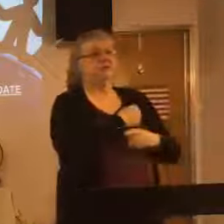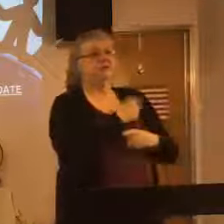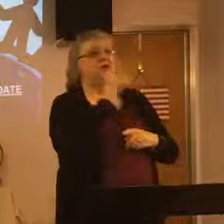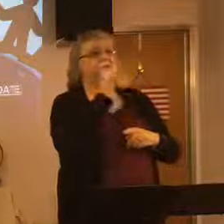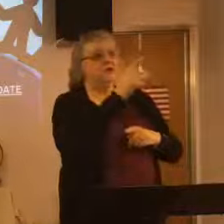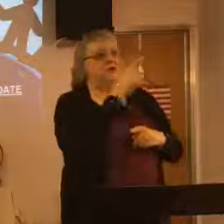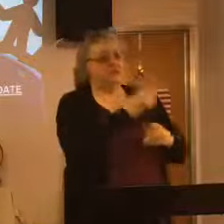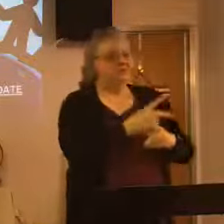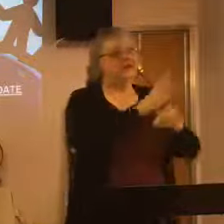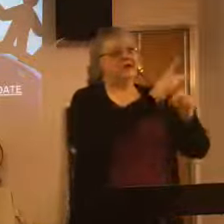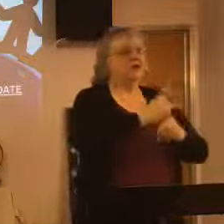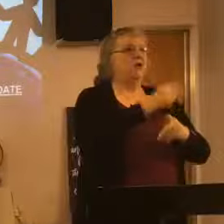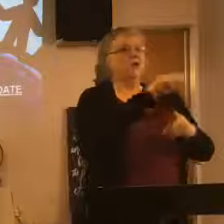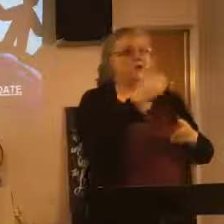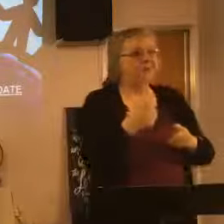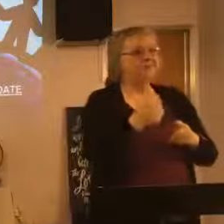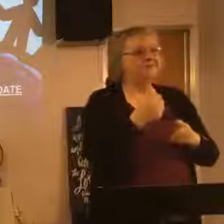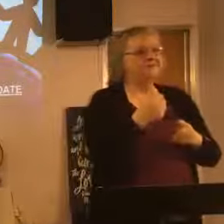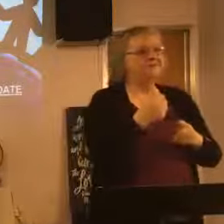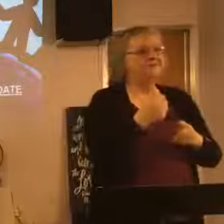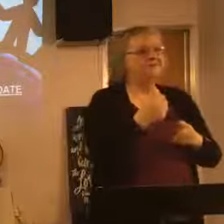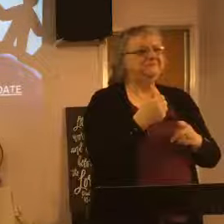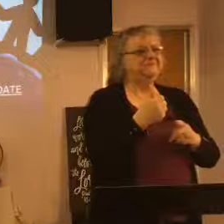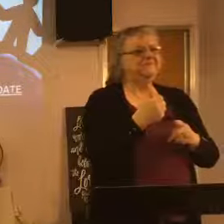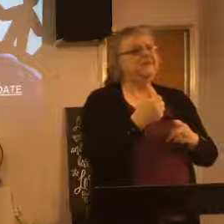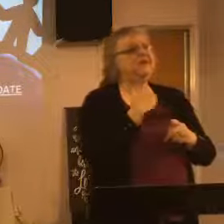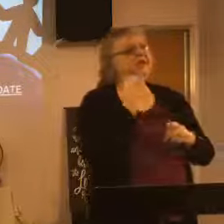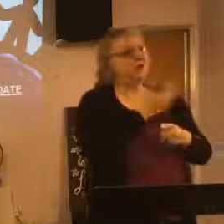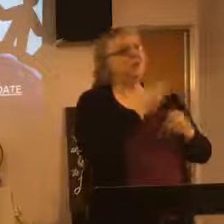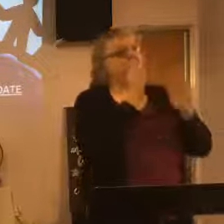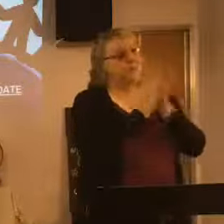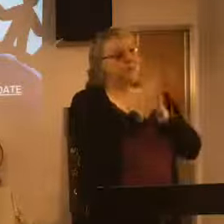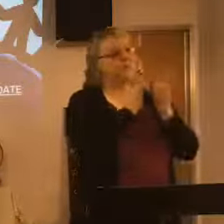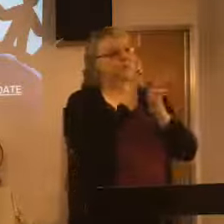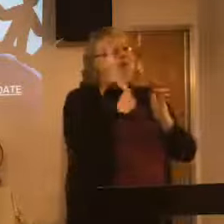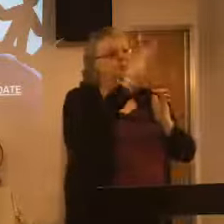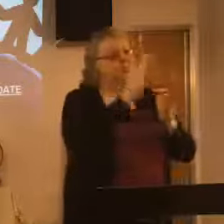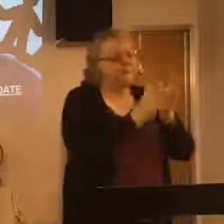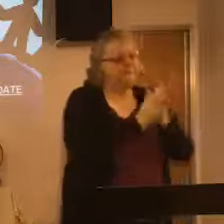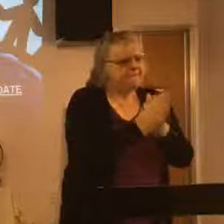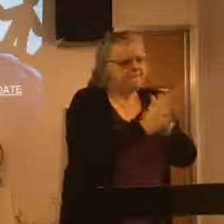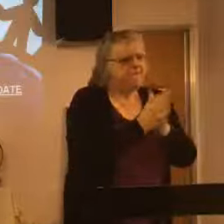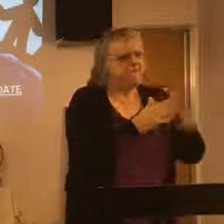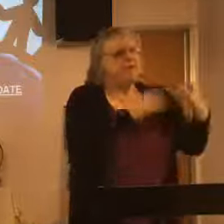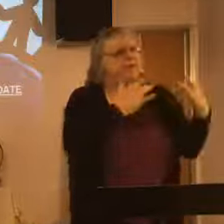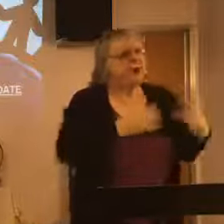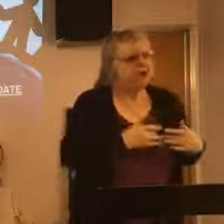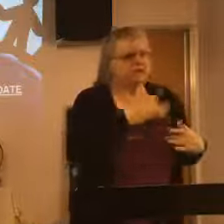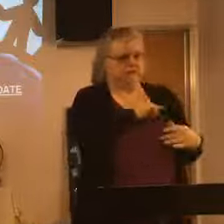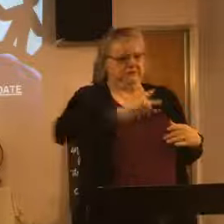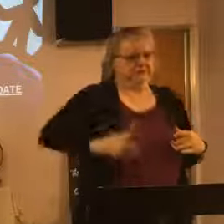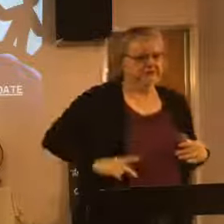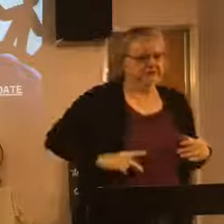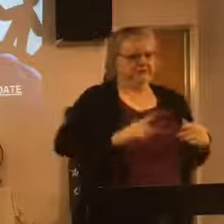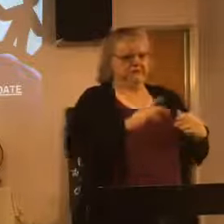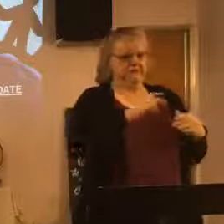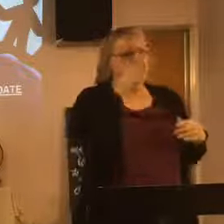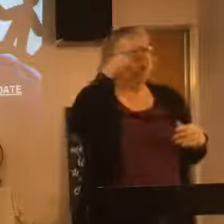takes care of others as well. And Father, we do pray that you'll stir in the hearts of kings and prime ministers